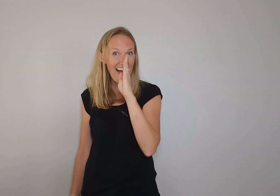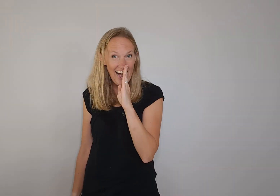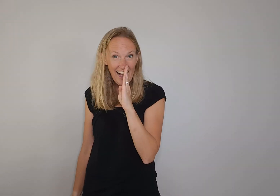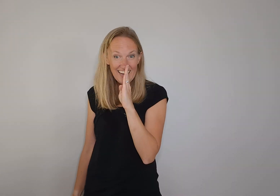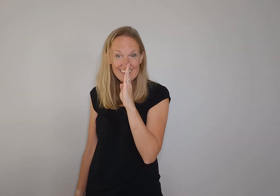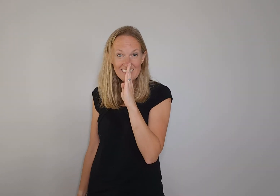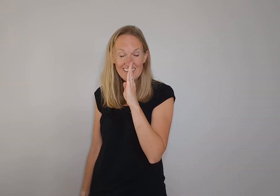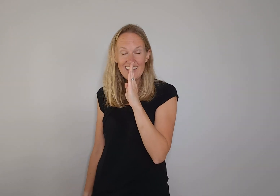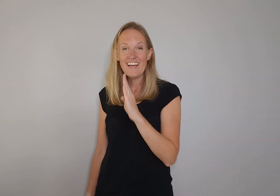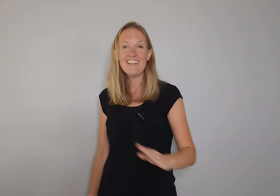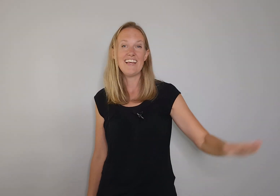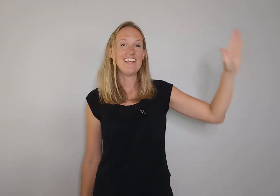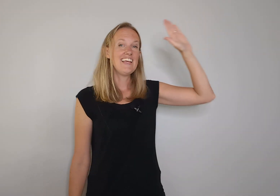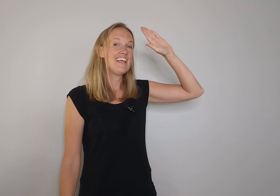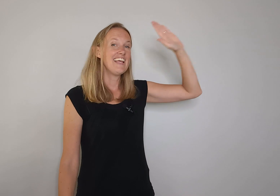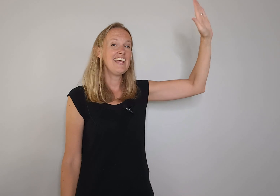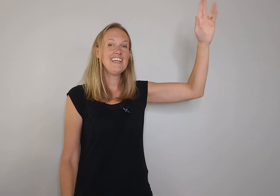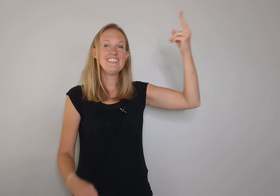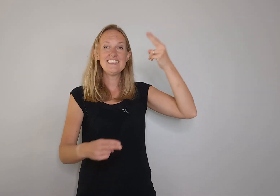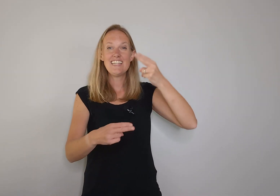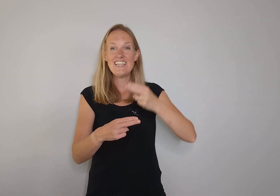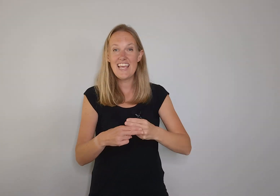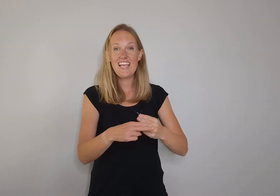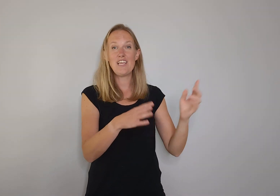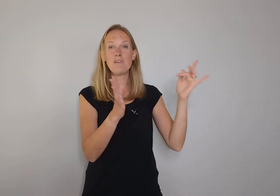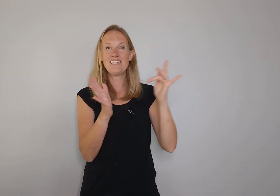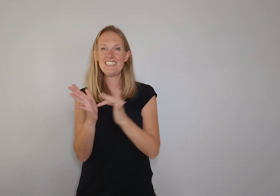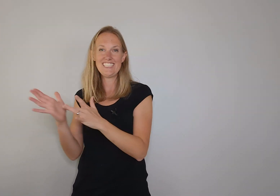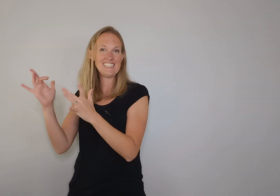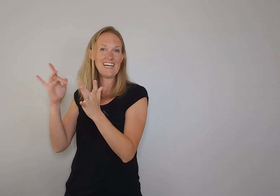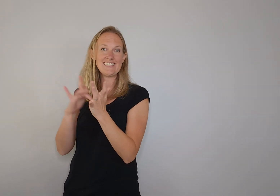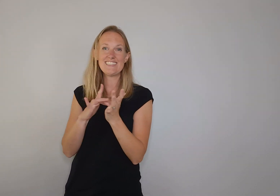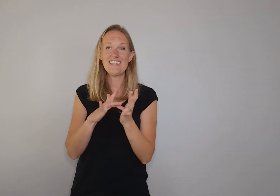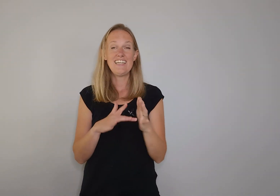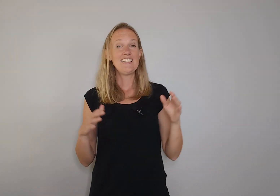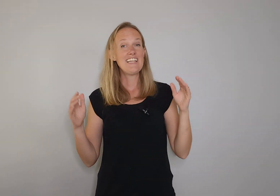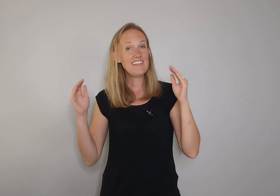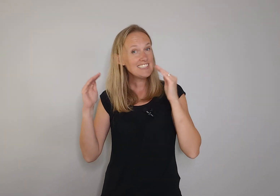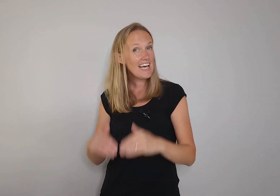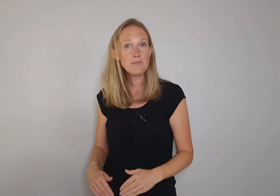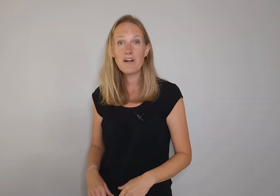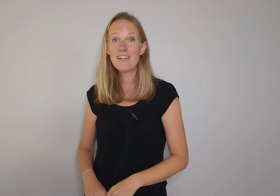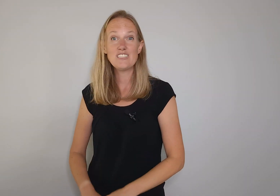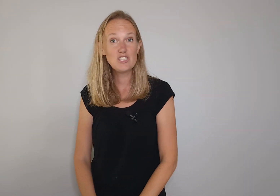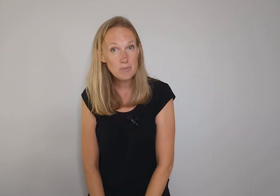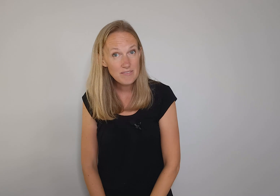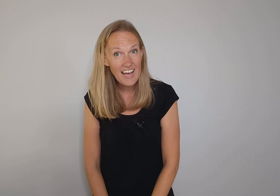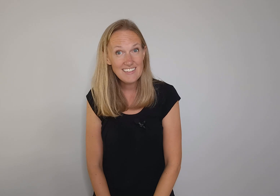God. And then his name is Jesus. Now this last part is super